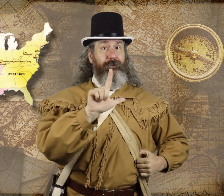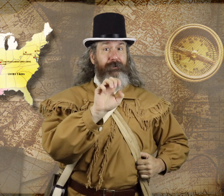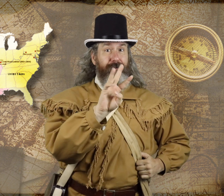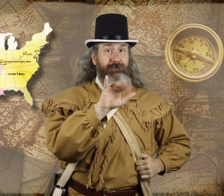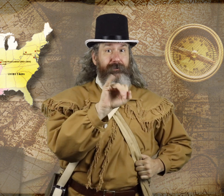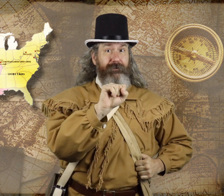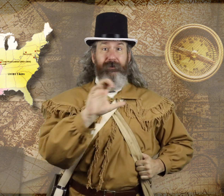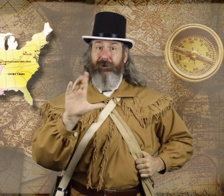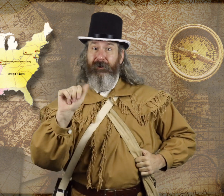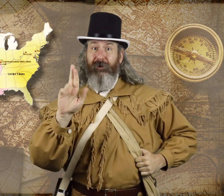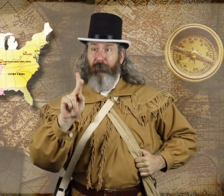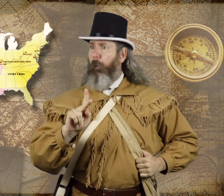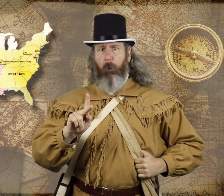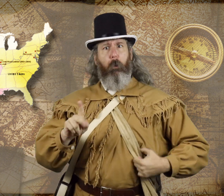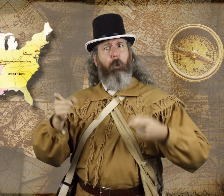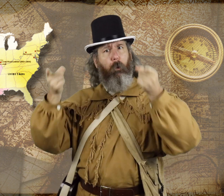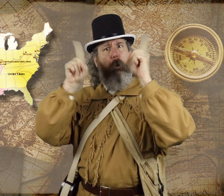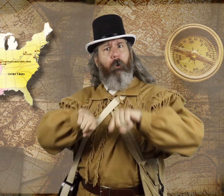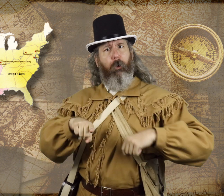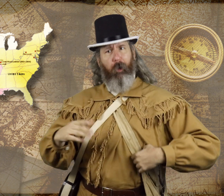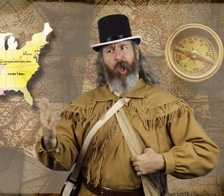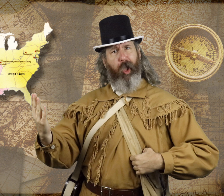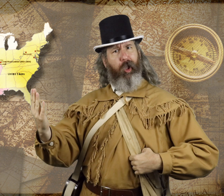Lewis and Clark agreed.